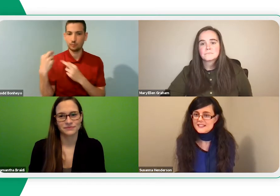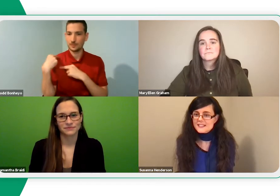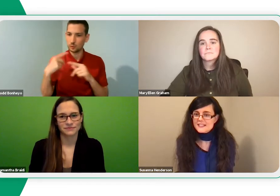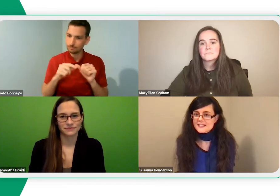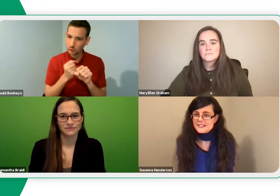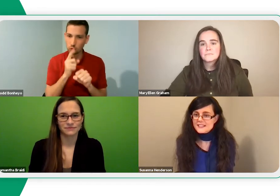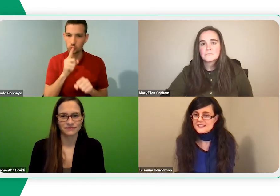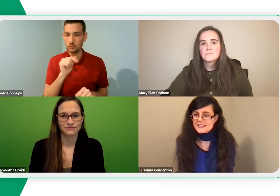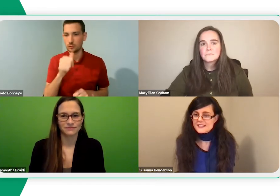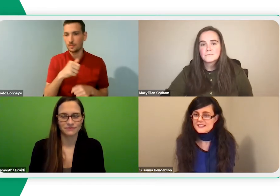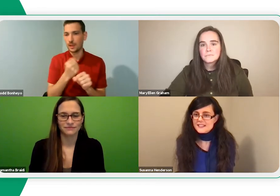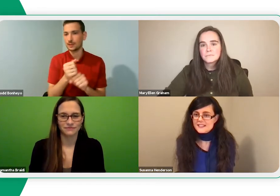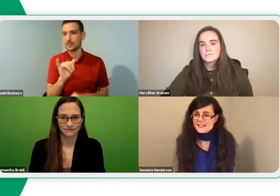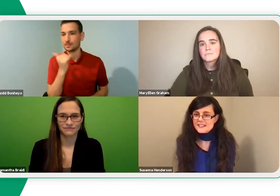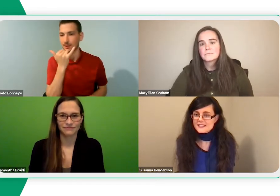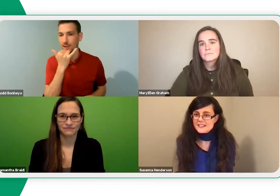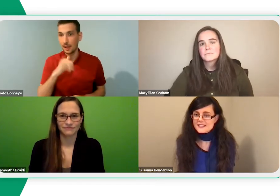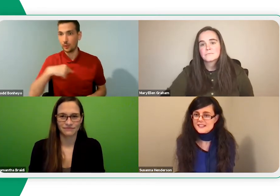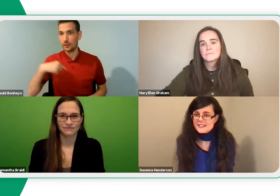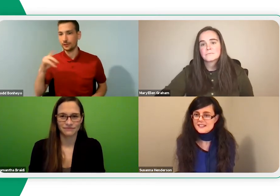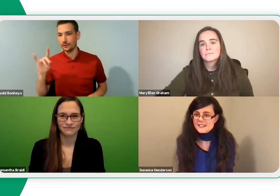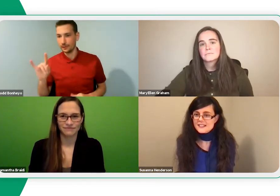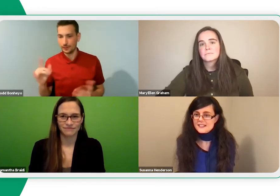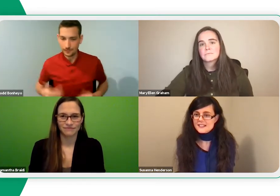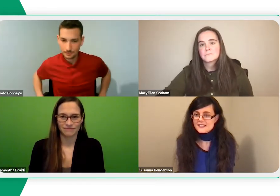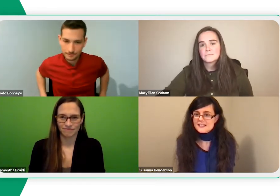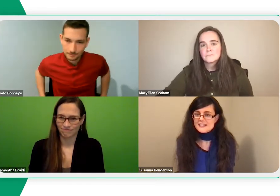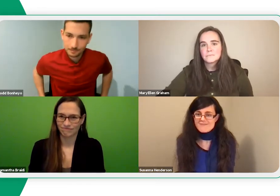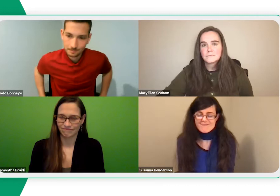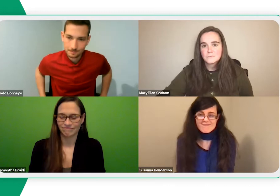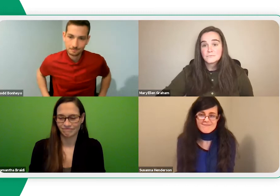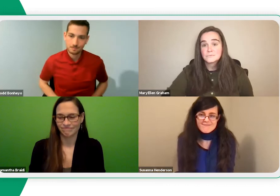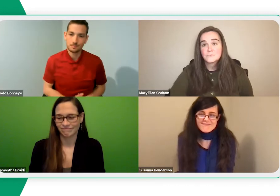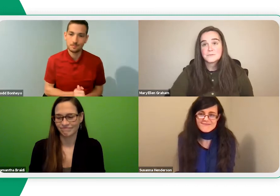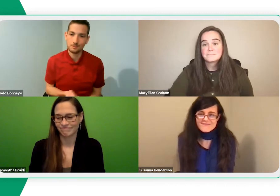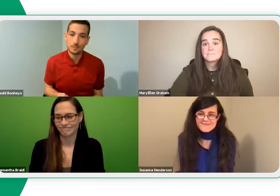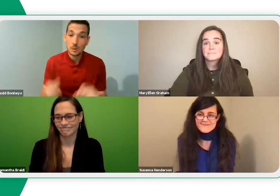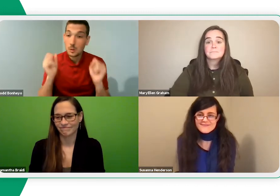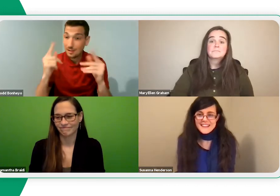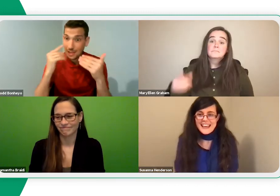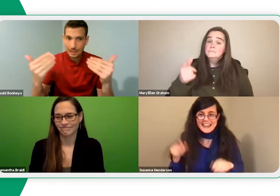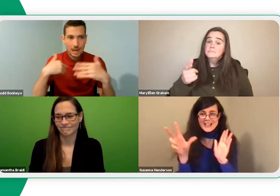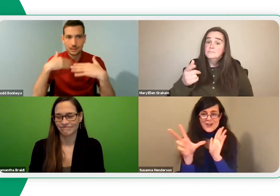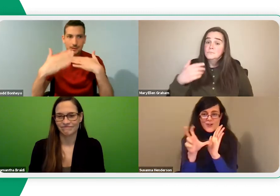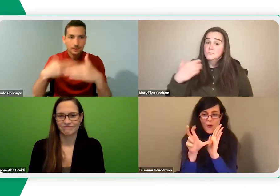to support, and so for our teachers to support this learning and opportunities for our